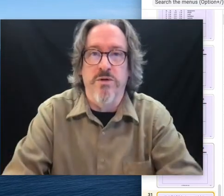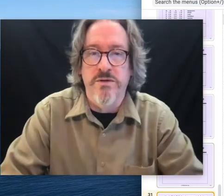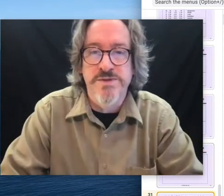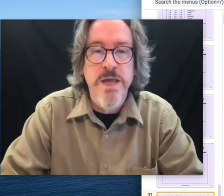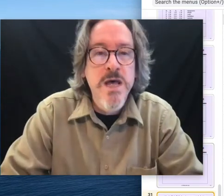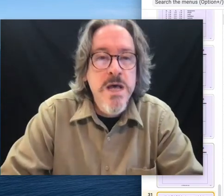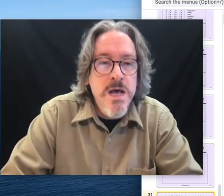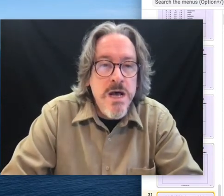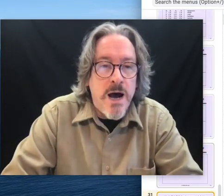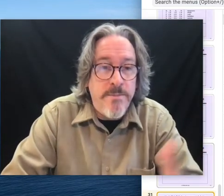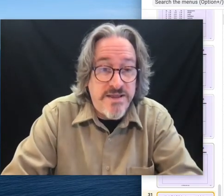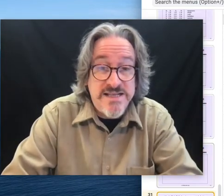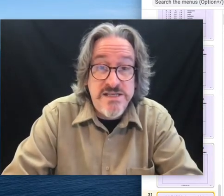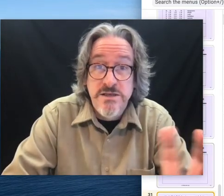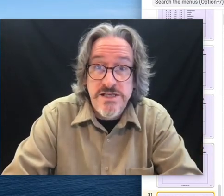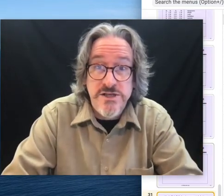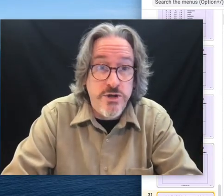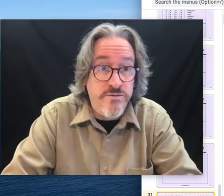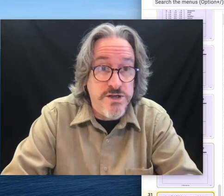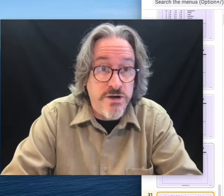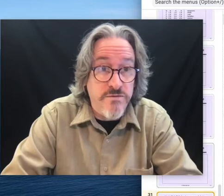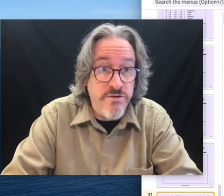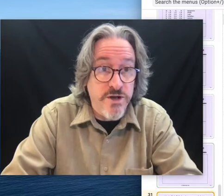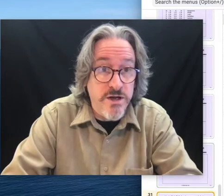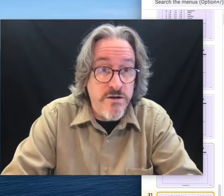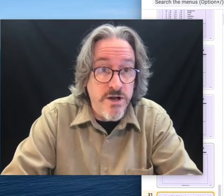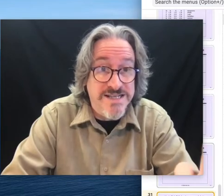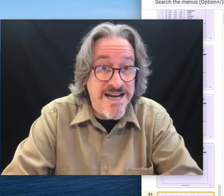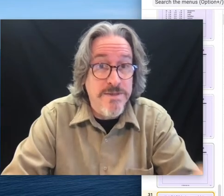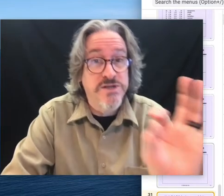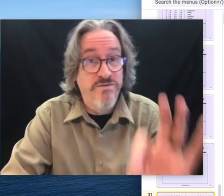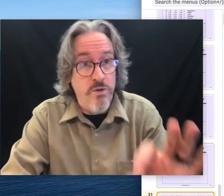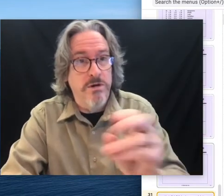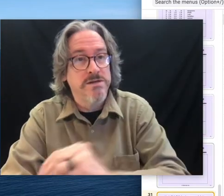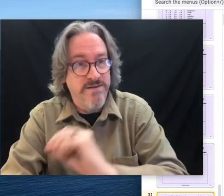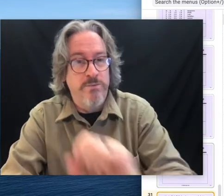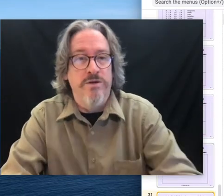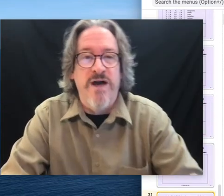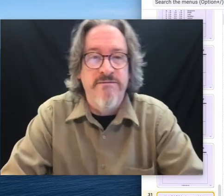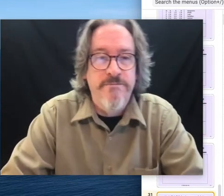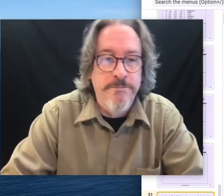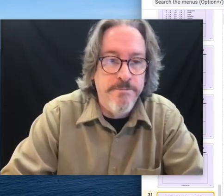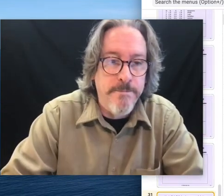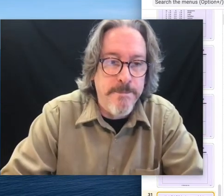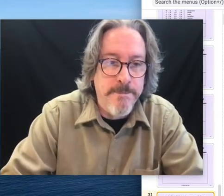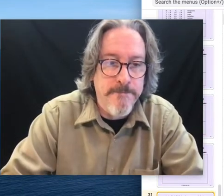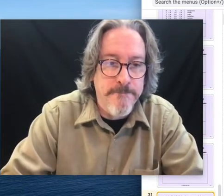I'll go through all those. But this is good for a start for the assignments for 7.5.